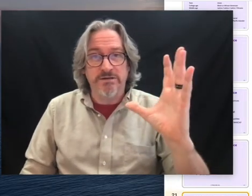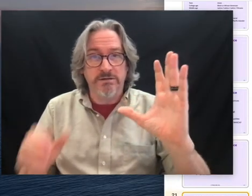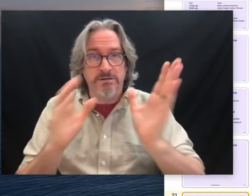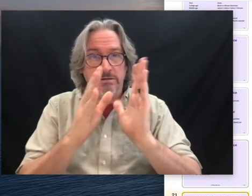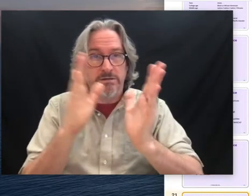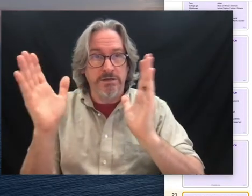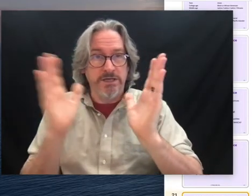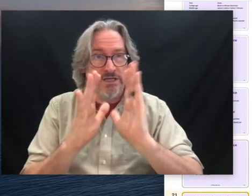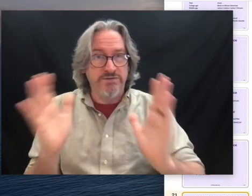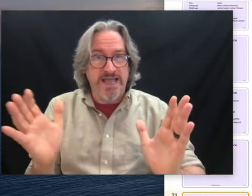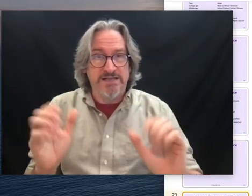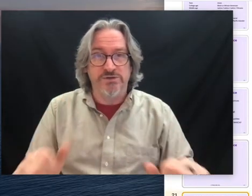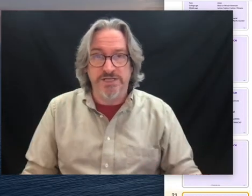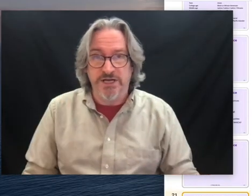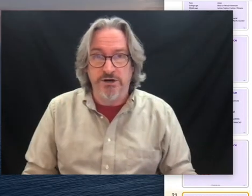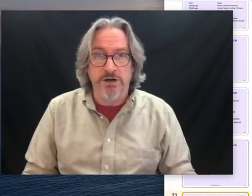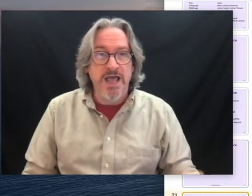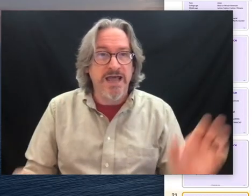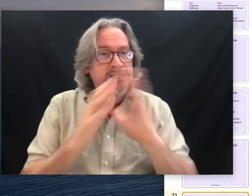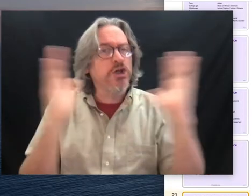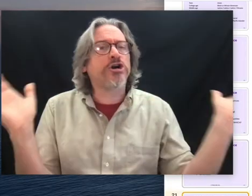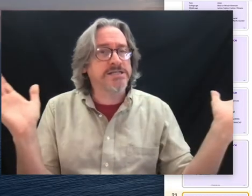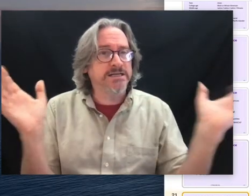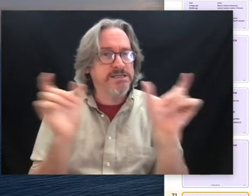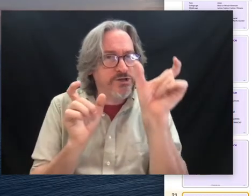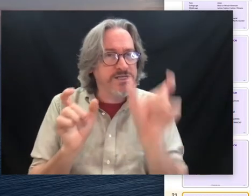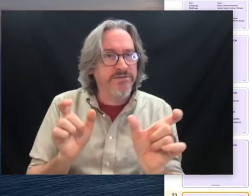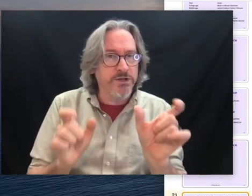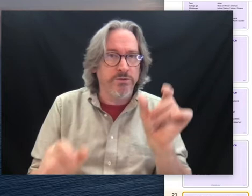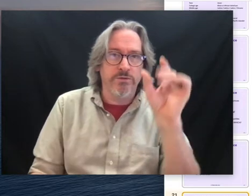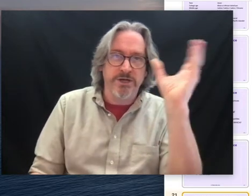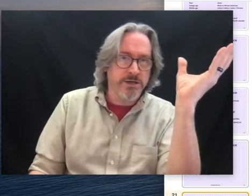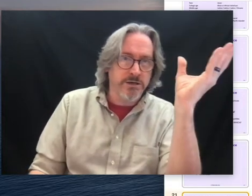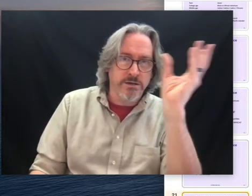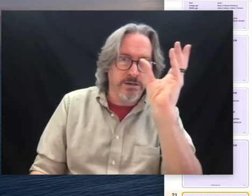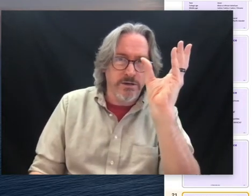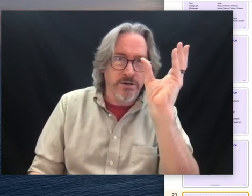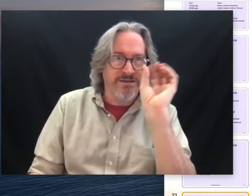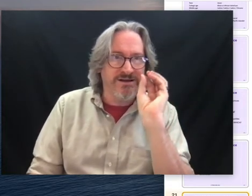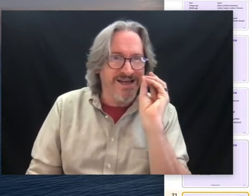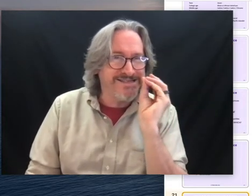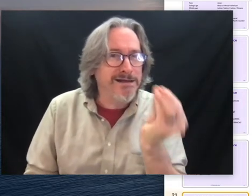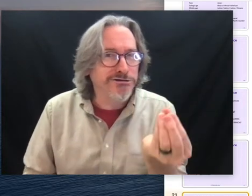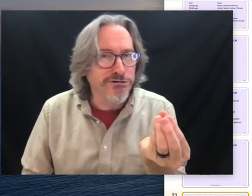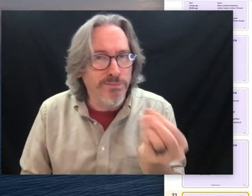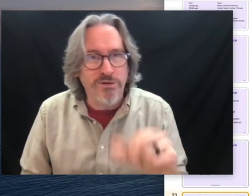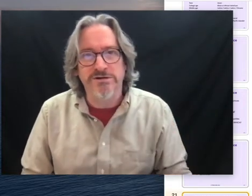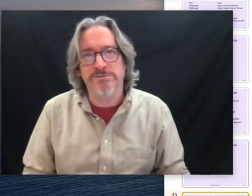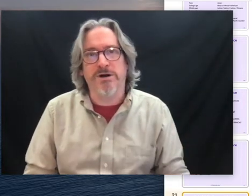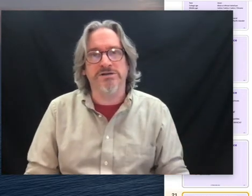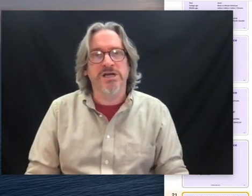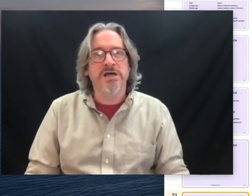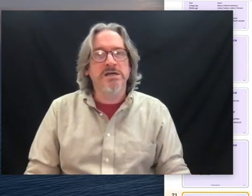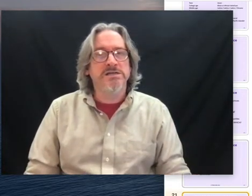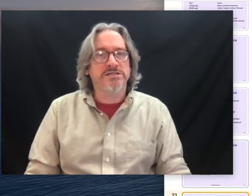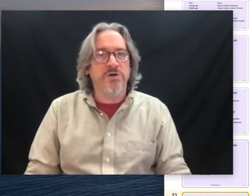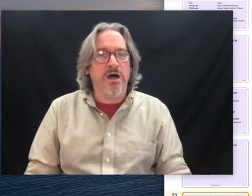the answers in here. And it's a longer sentence. I'm just giving you the essential